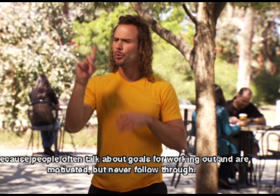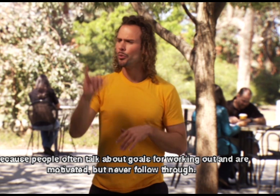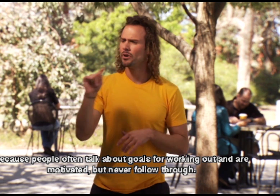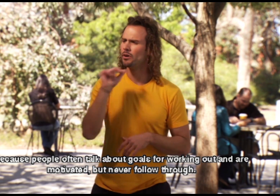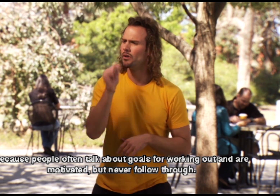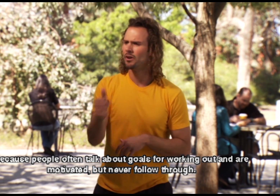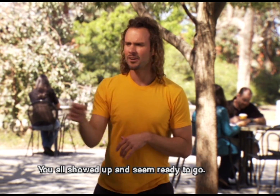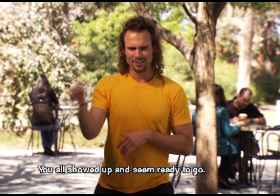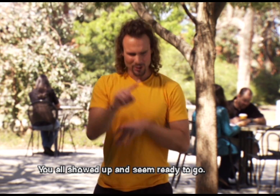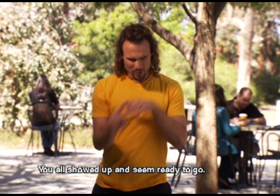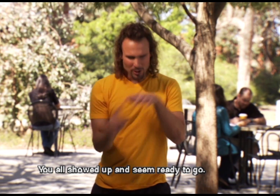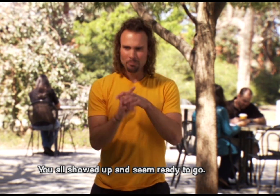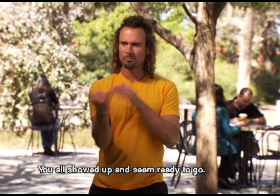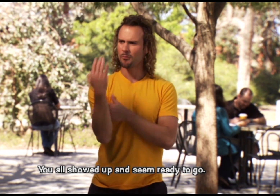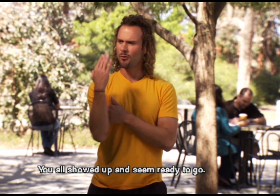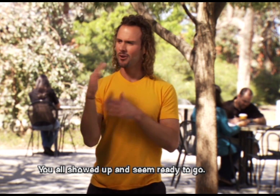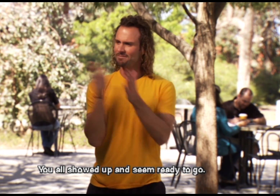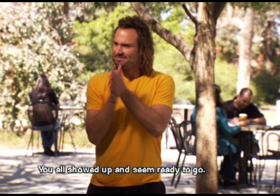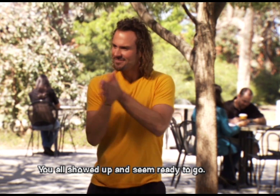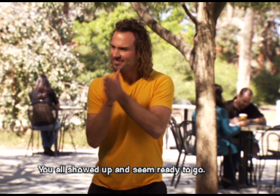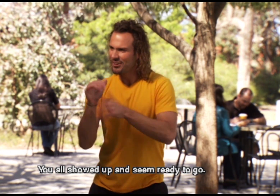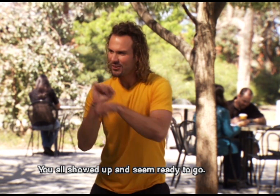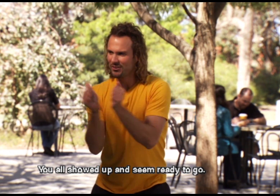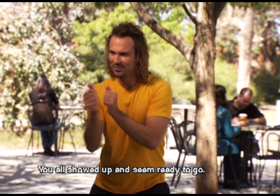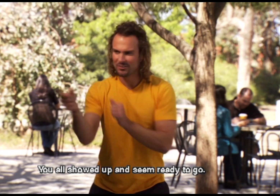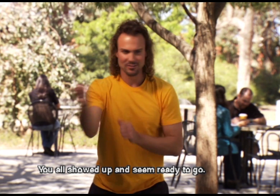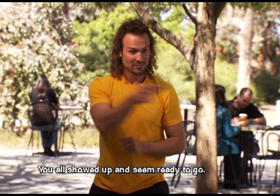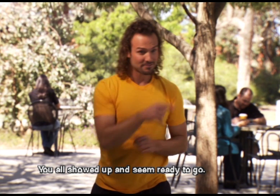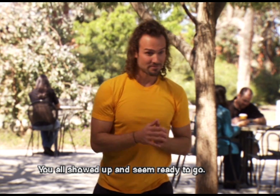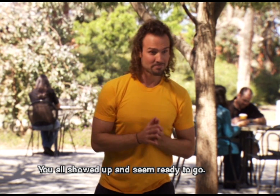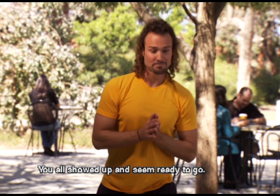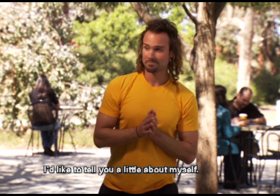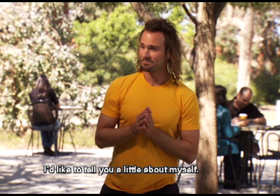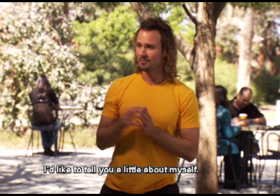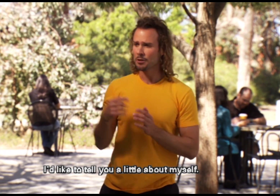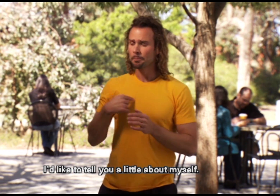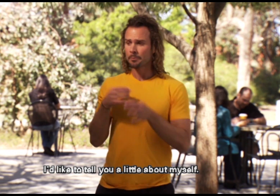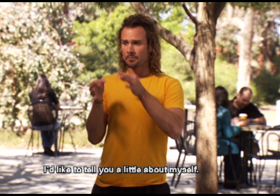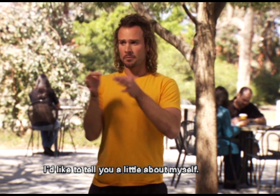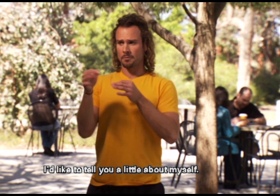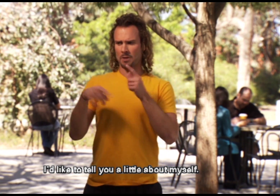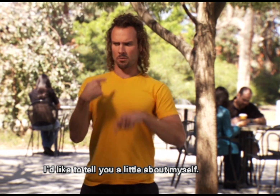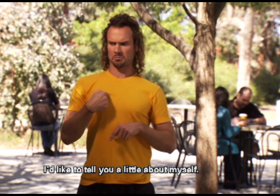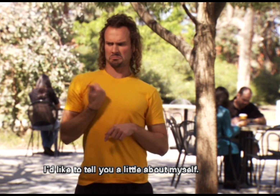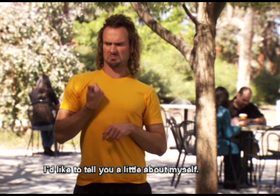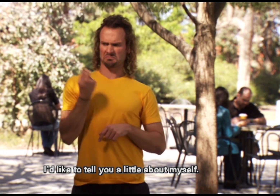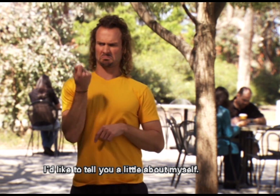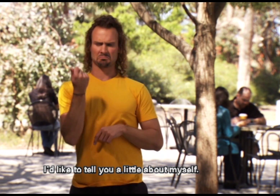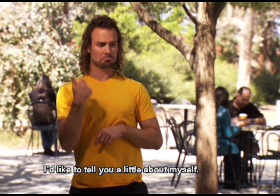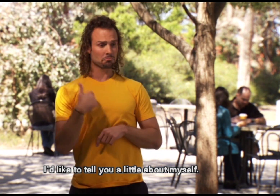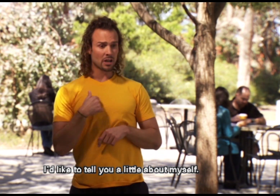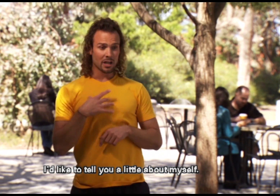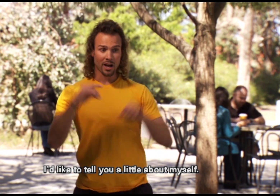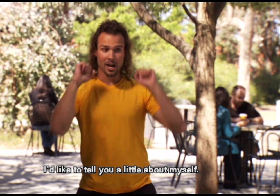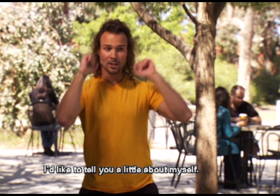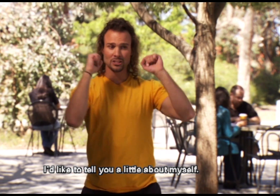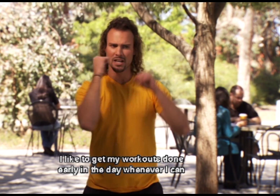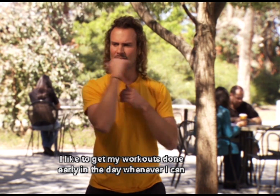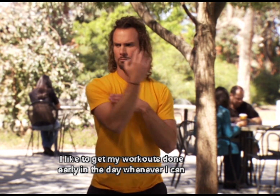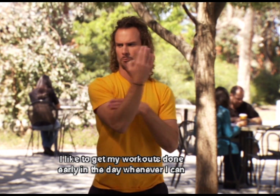through. You all showed up and seem ready to go. I'd like to tell you a little bit about myself. I like